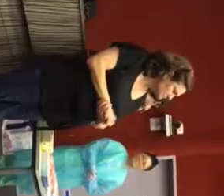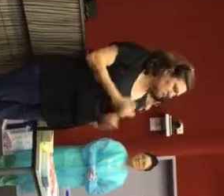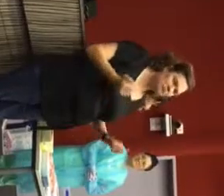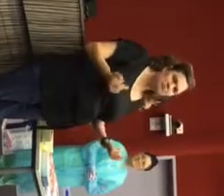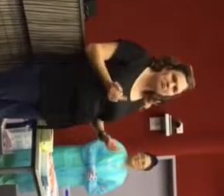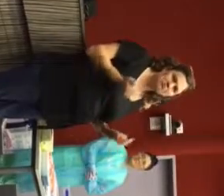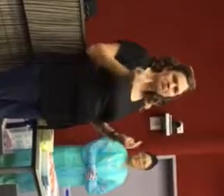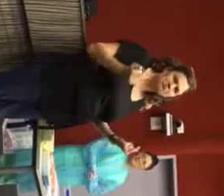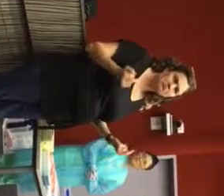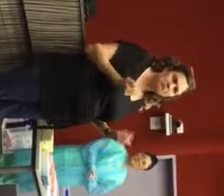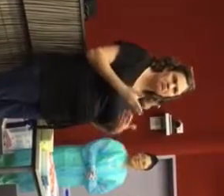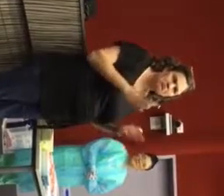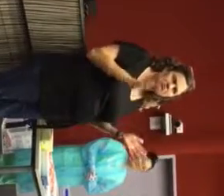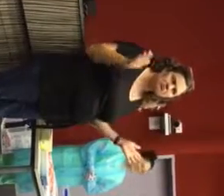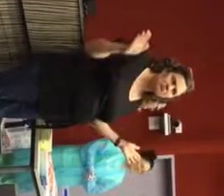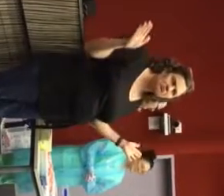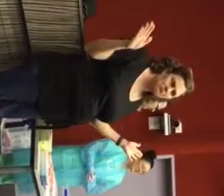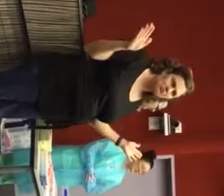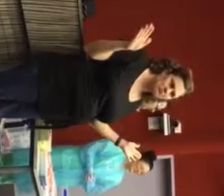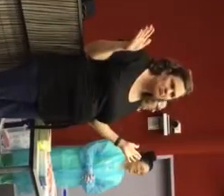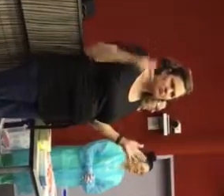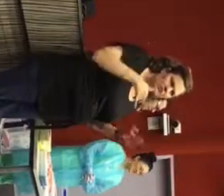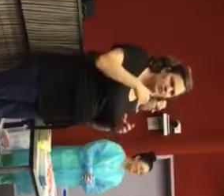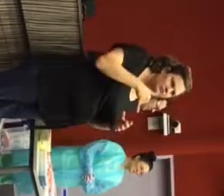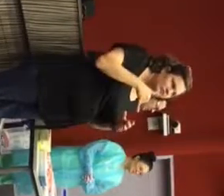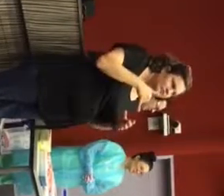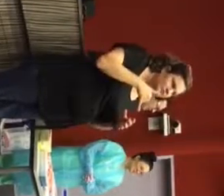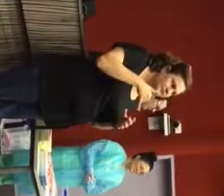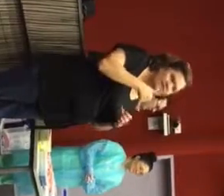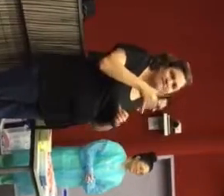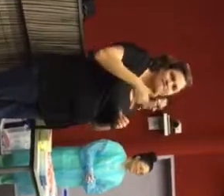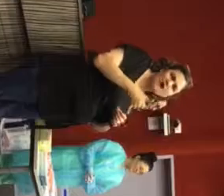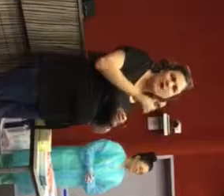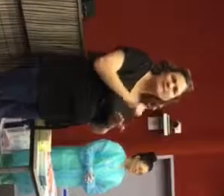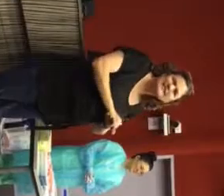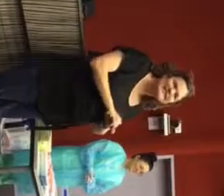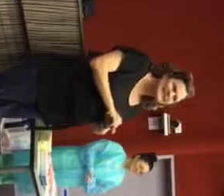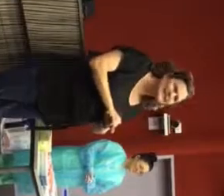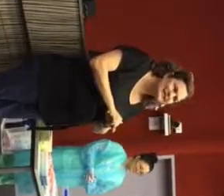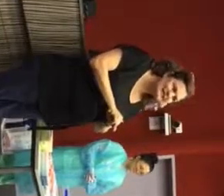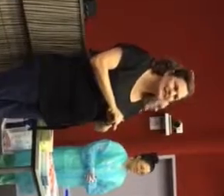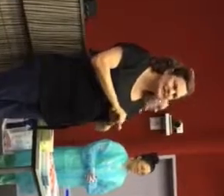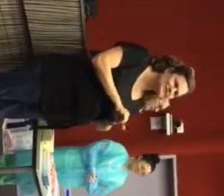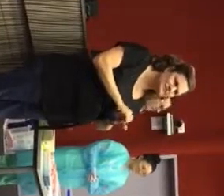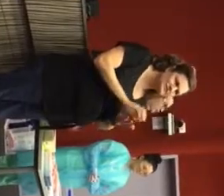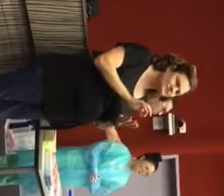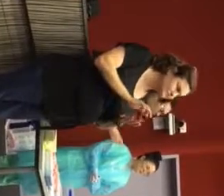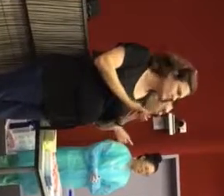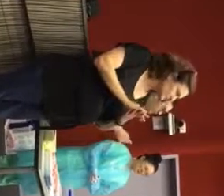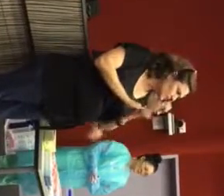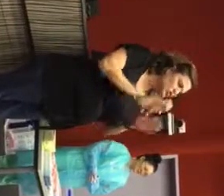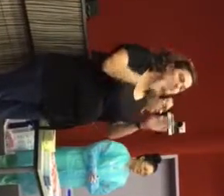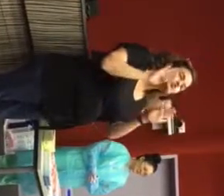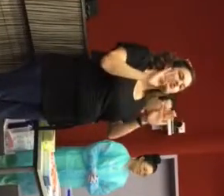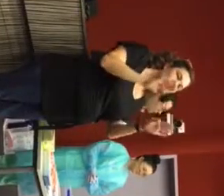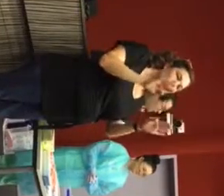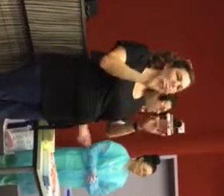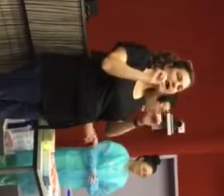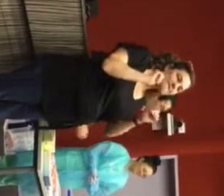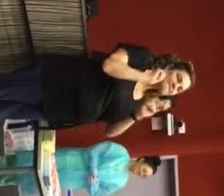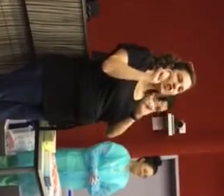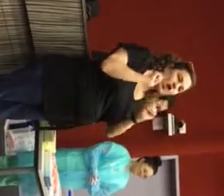available in Could be available in different like Pharmacy. a pharmacy. A pharmacy. A pharmacy, I would say would probably Super be the best. floss. Super floss. Yeah.